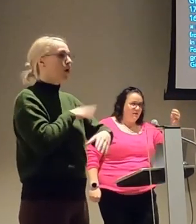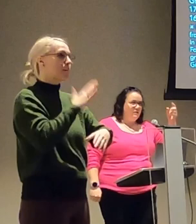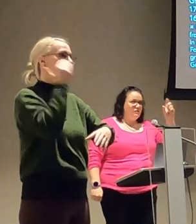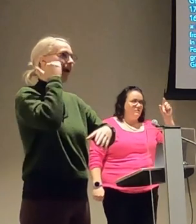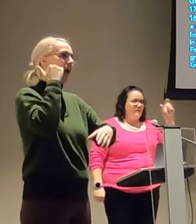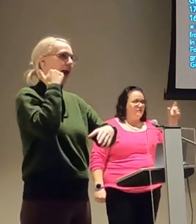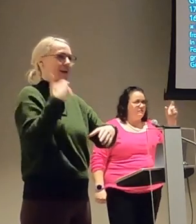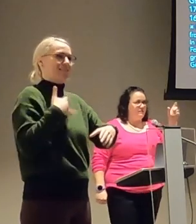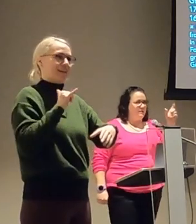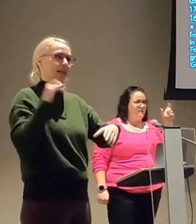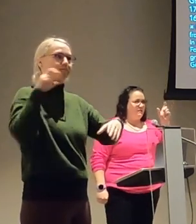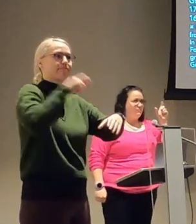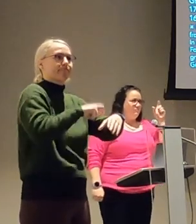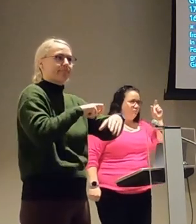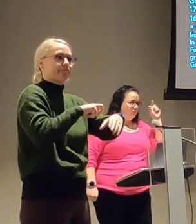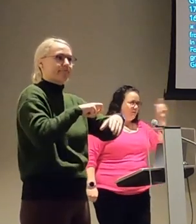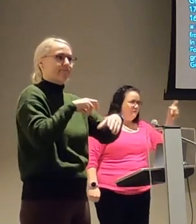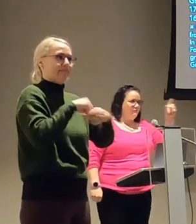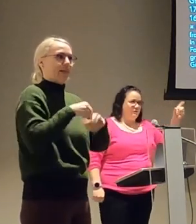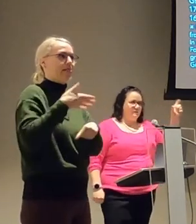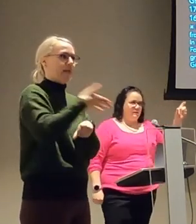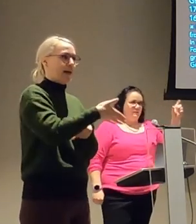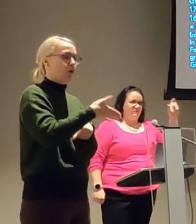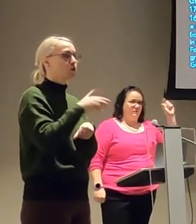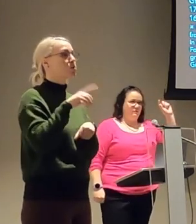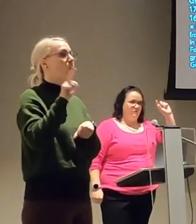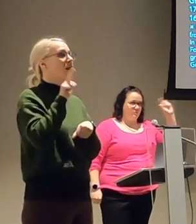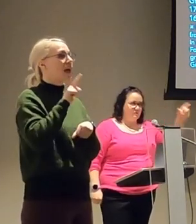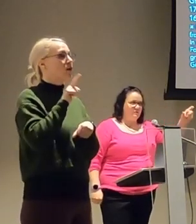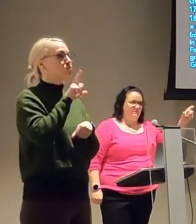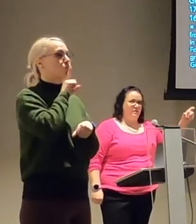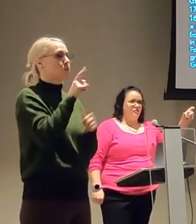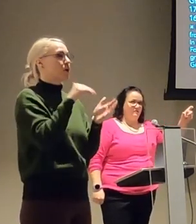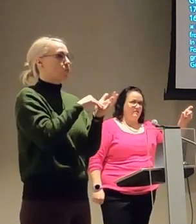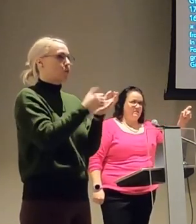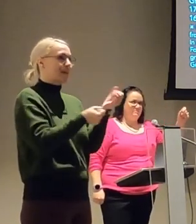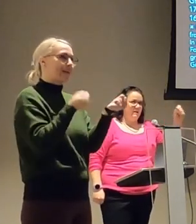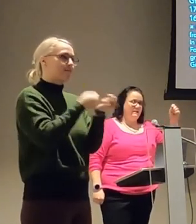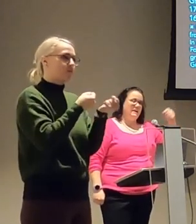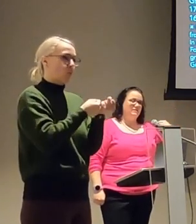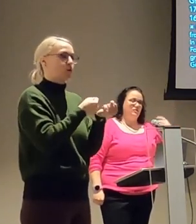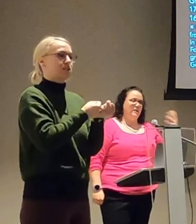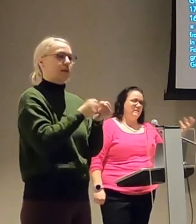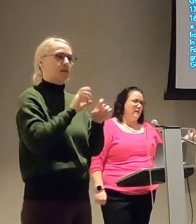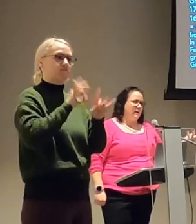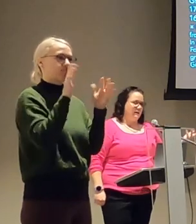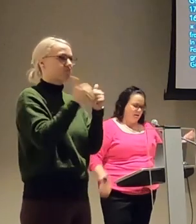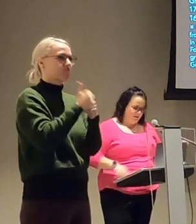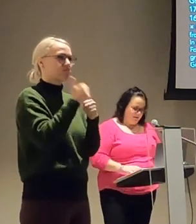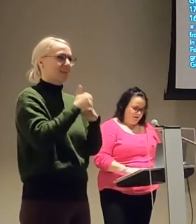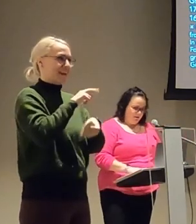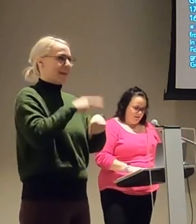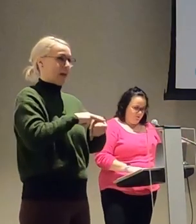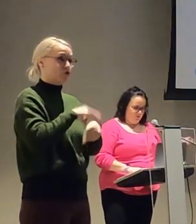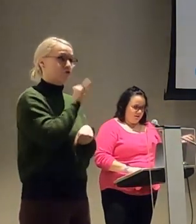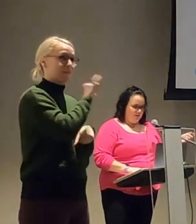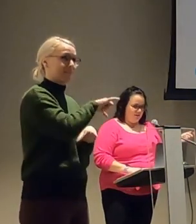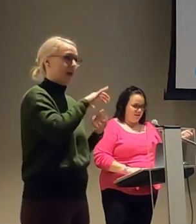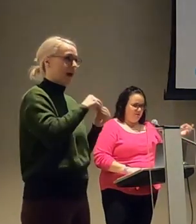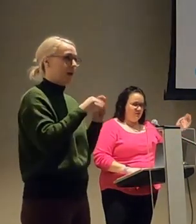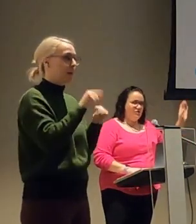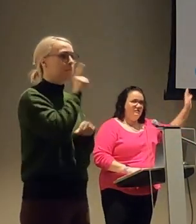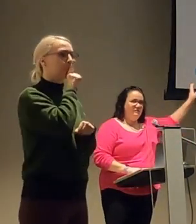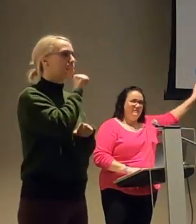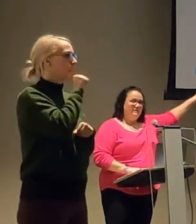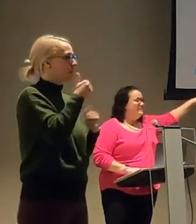been. So Lazzarini is reinforcing the gruesome nature of this by not trying to hide it. If you look at